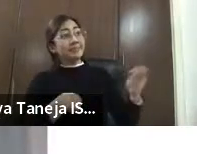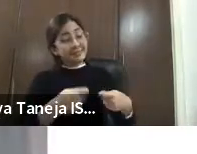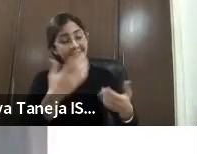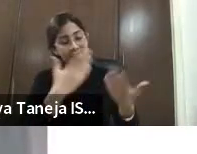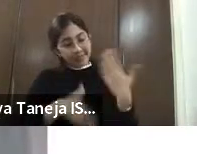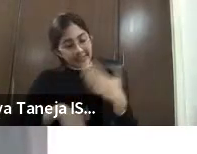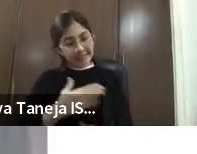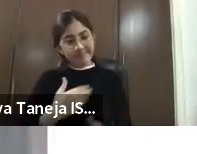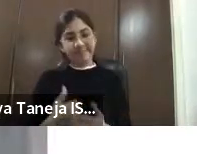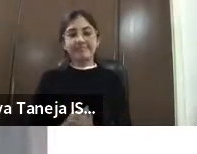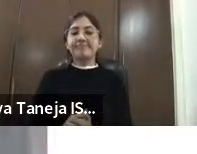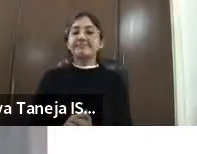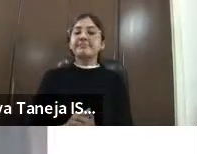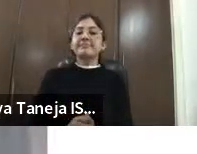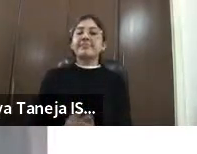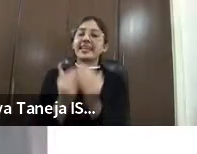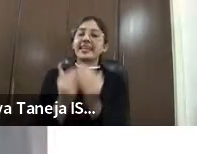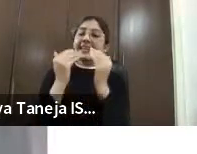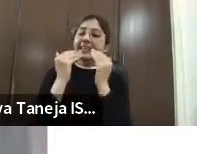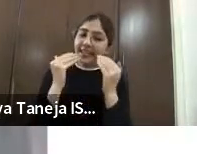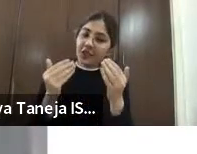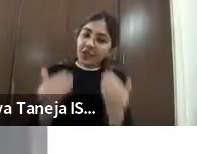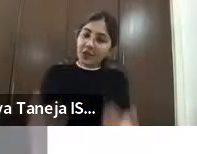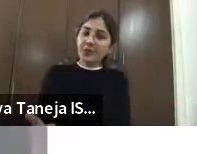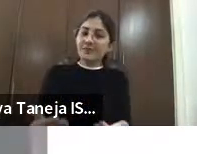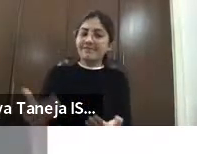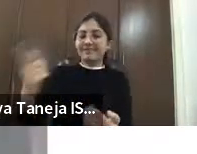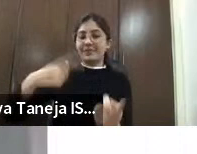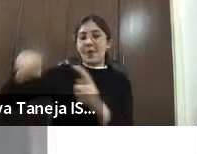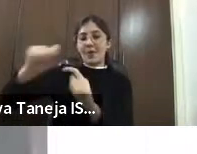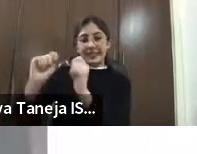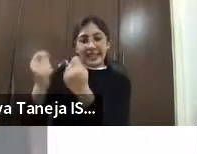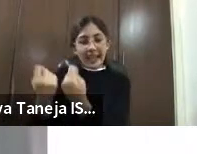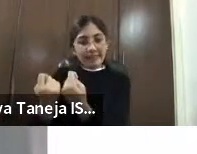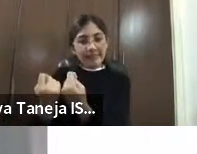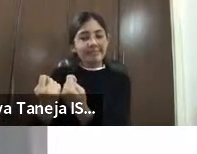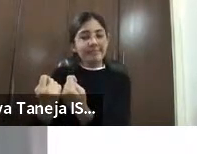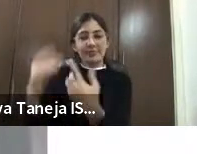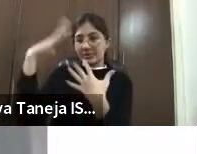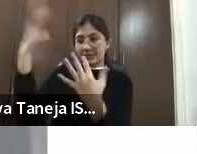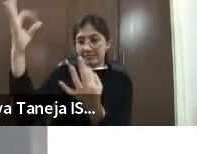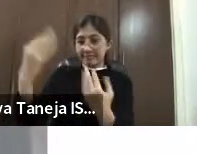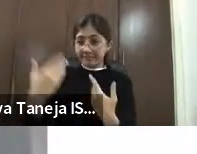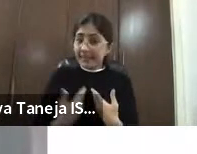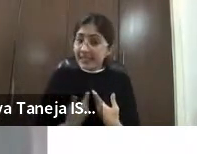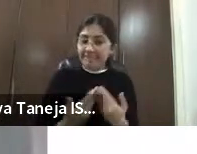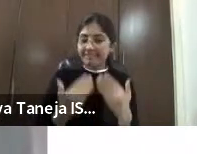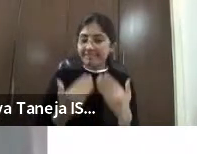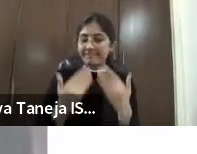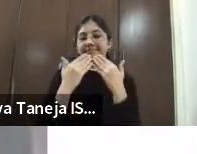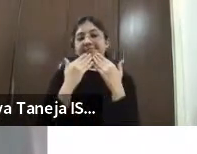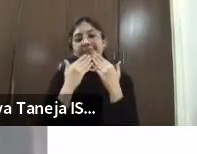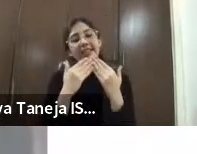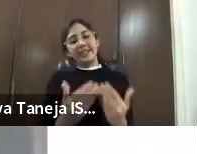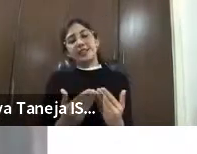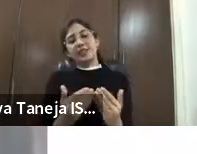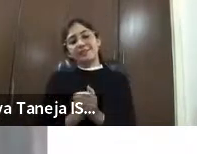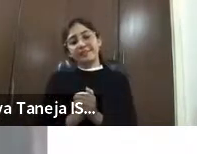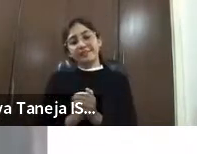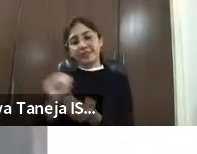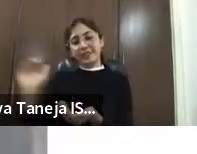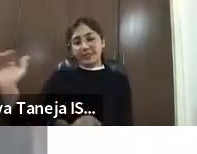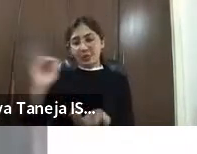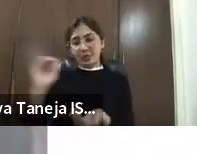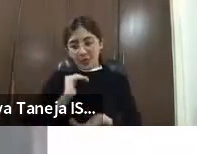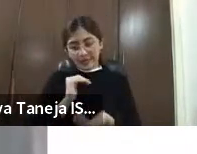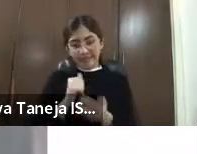thank NCPEDP and all the jury members for recognizing me with this prestigious award.